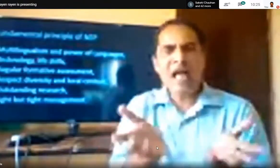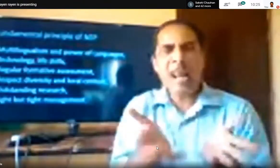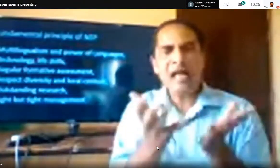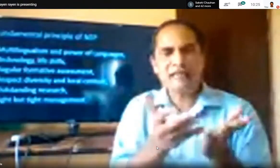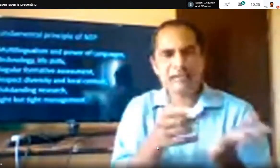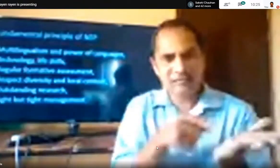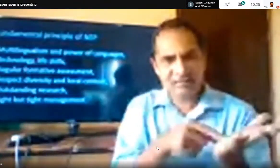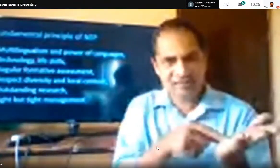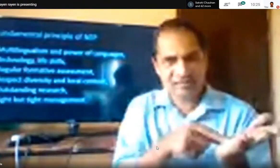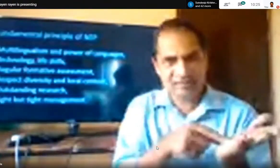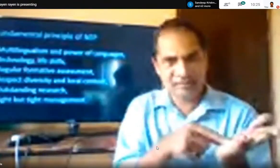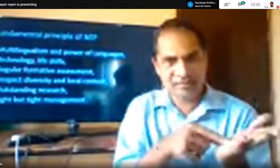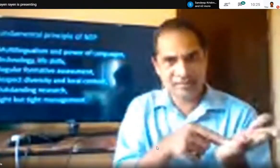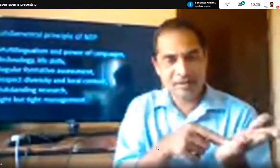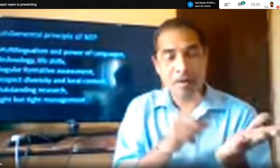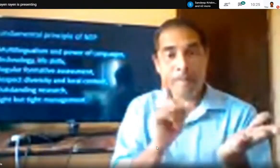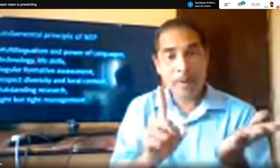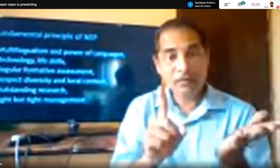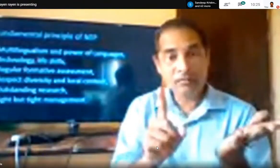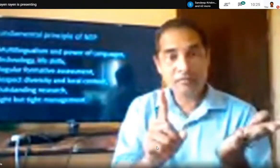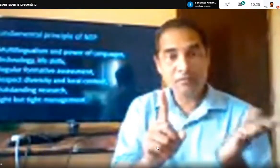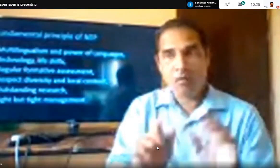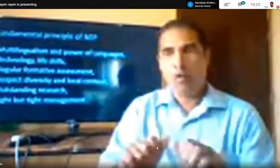So we have to encourage the students to write and read.